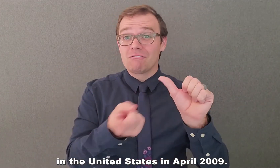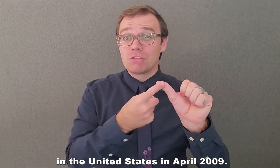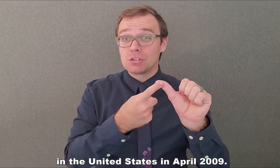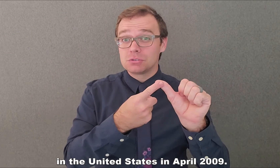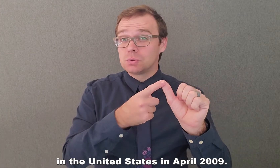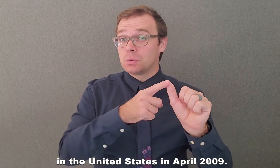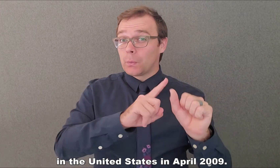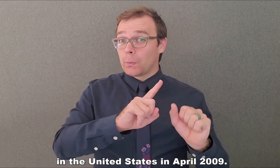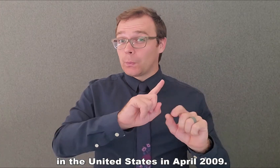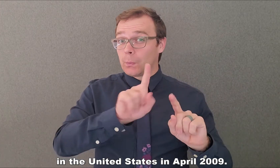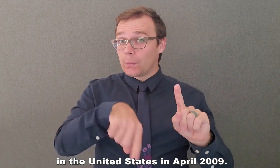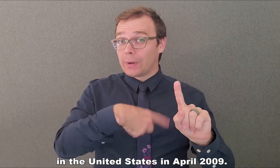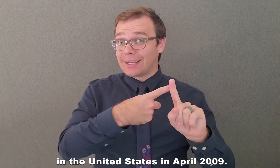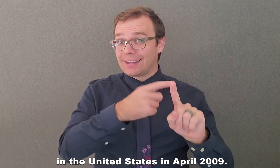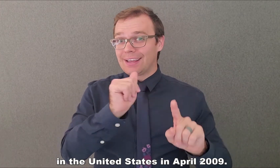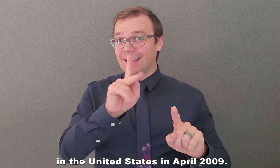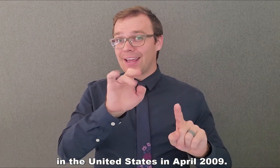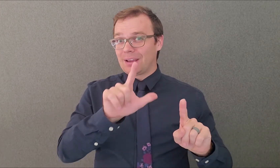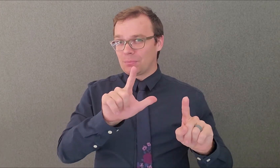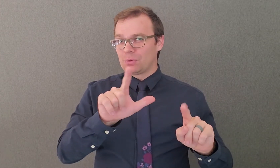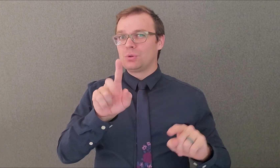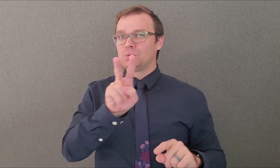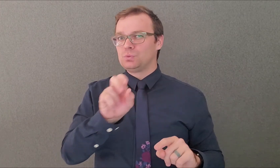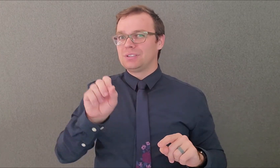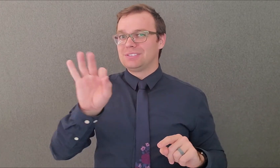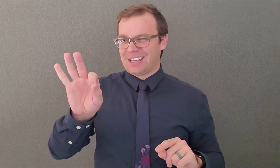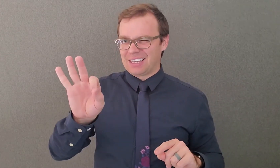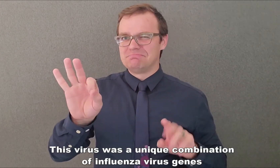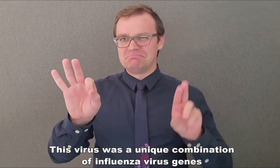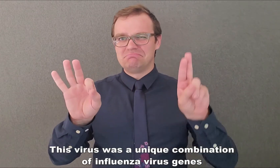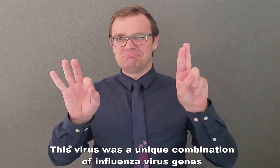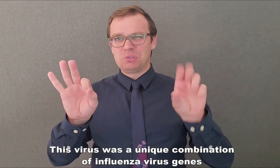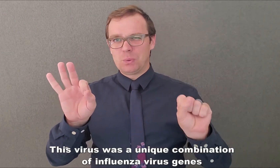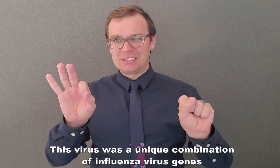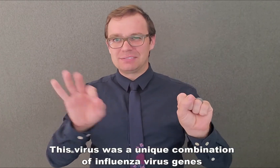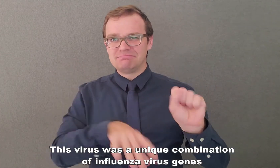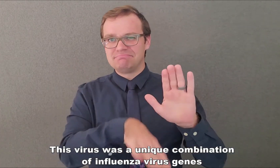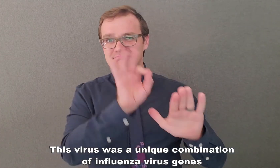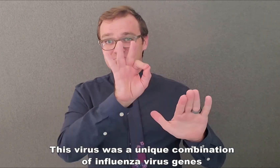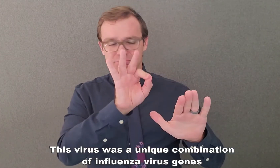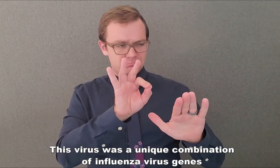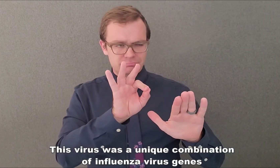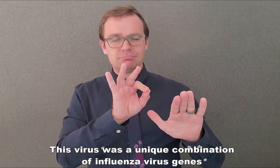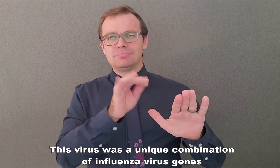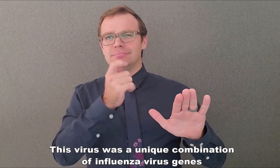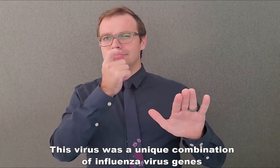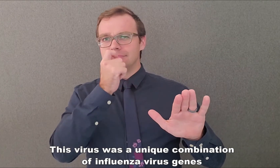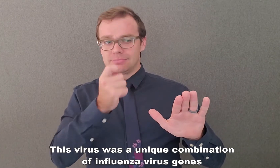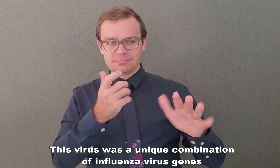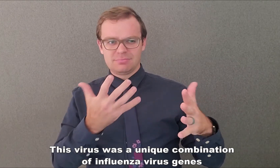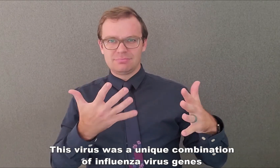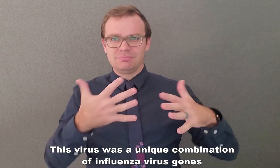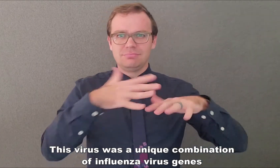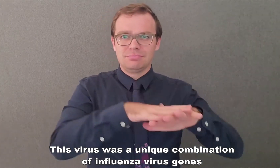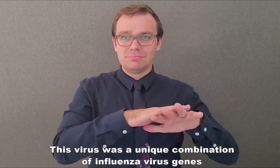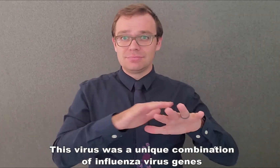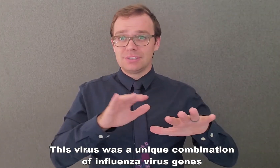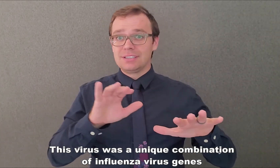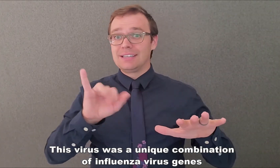in April 2009. This virus was a unique combination of influenza virus